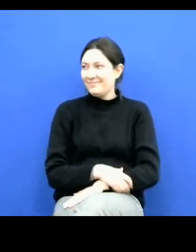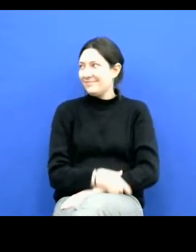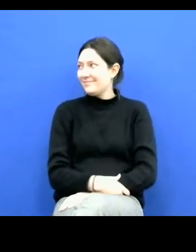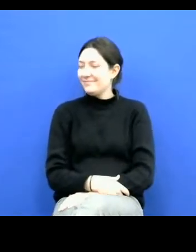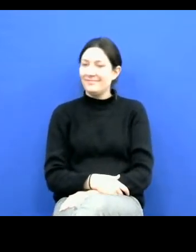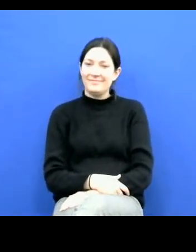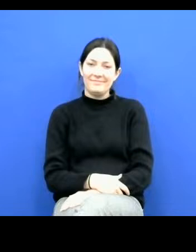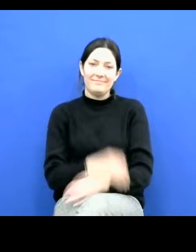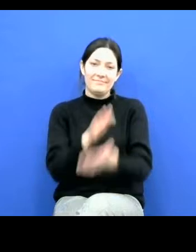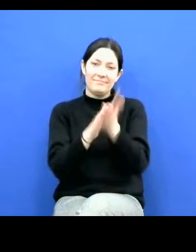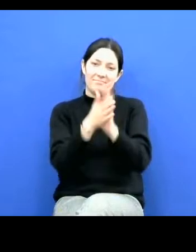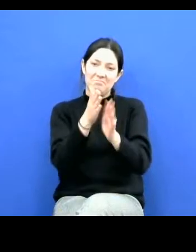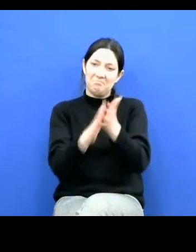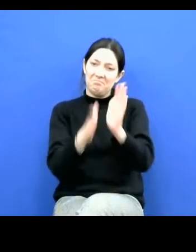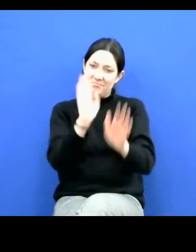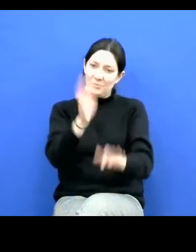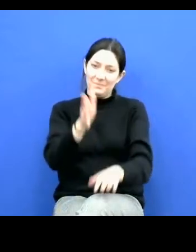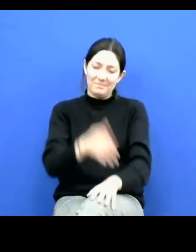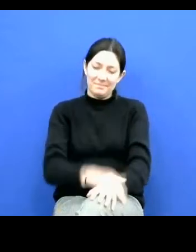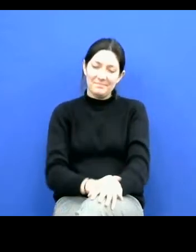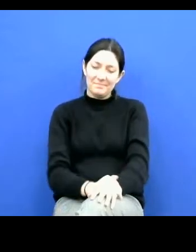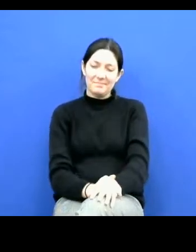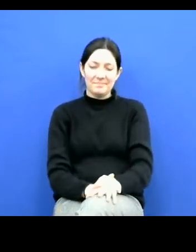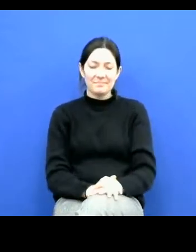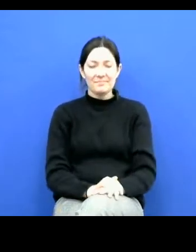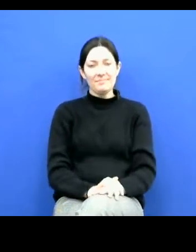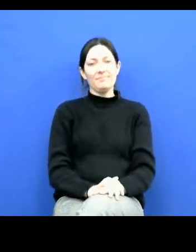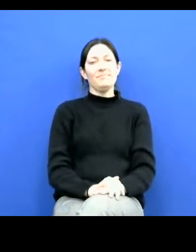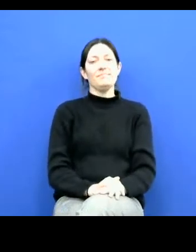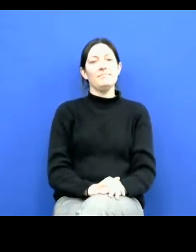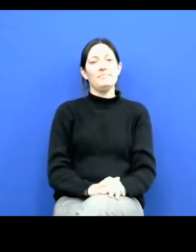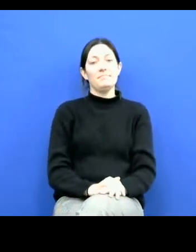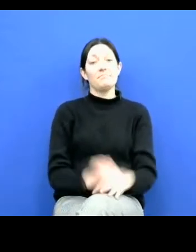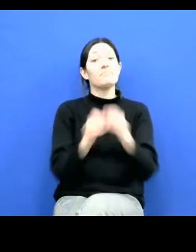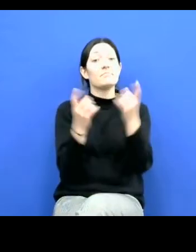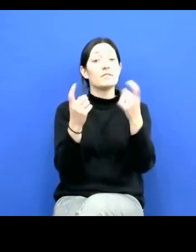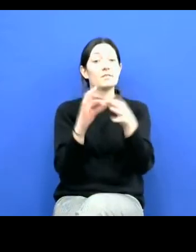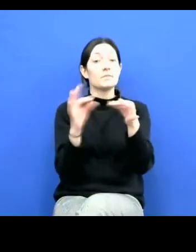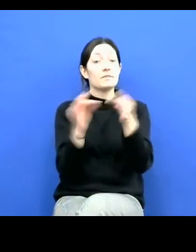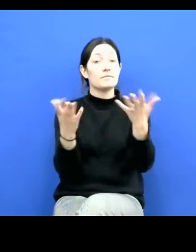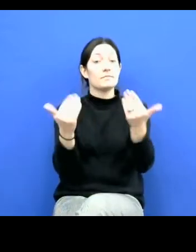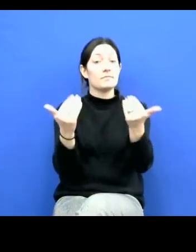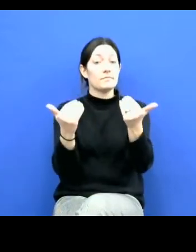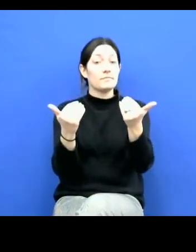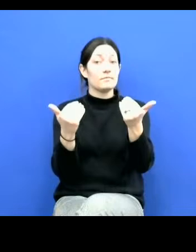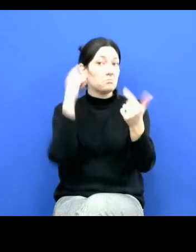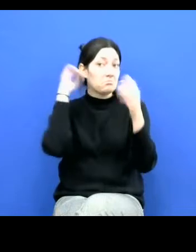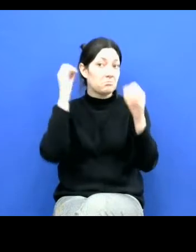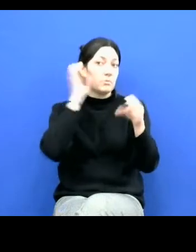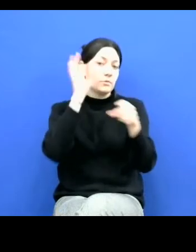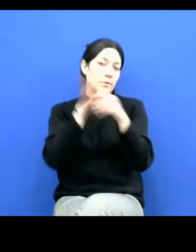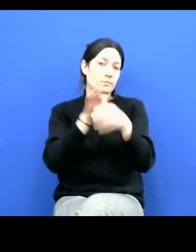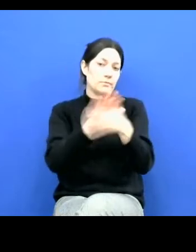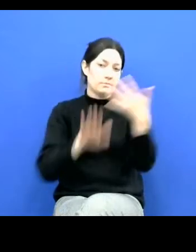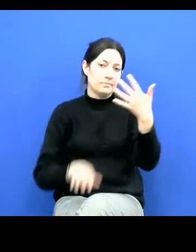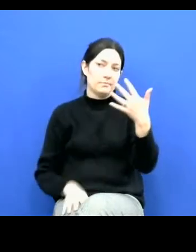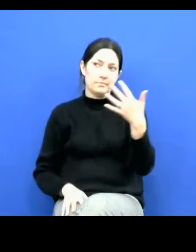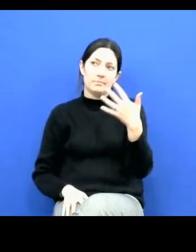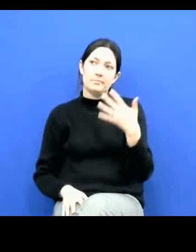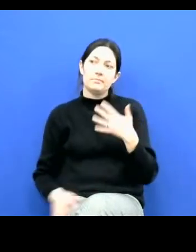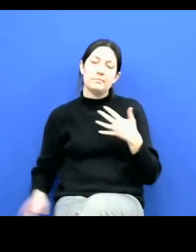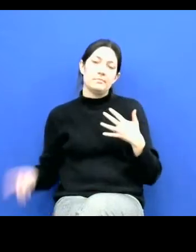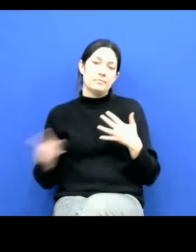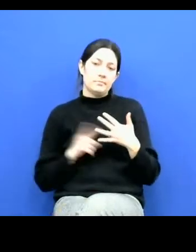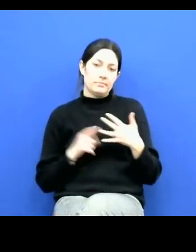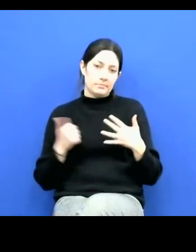Get it done. Any further comments? Hearing and seeing none, please call the roll.